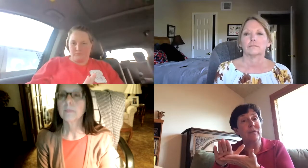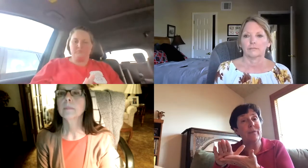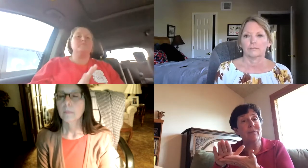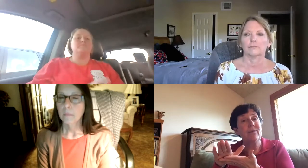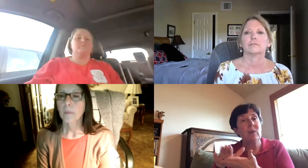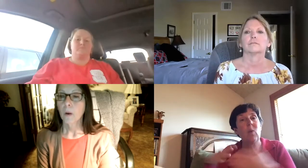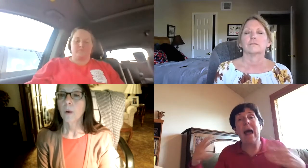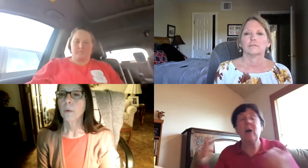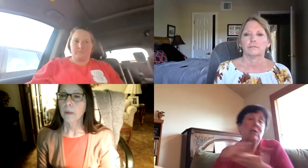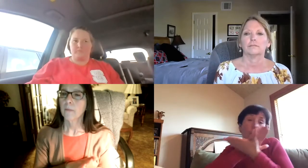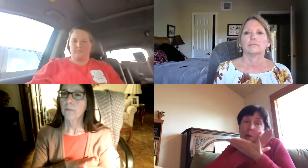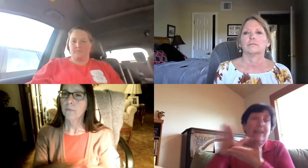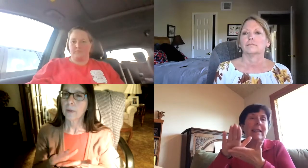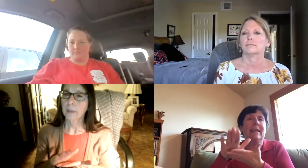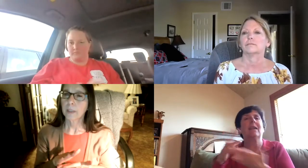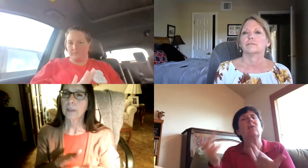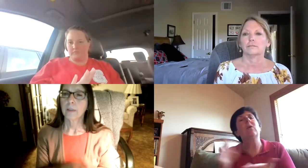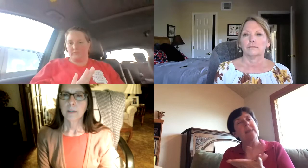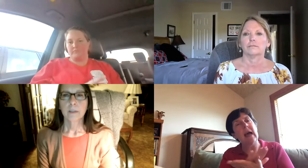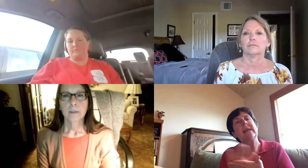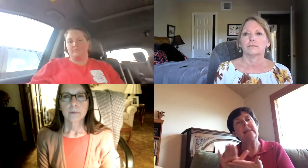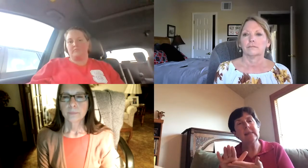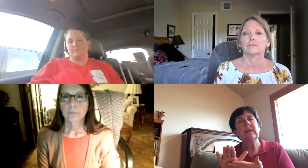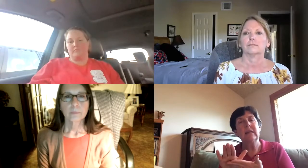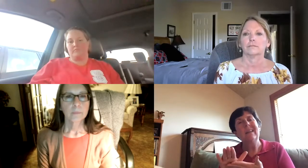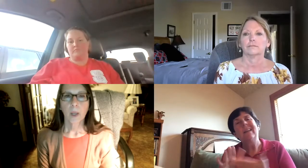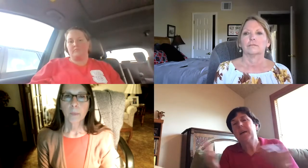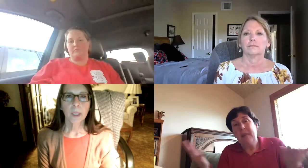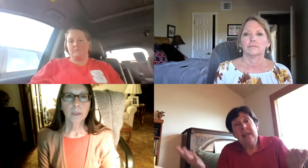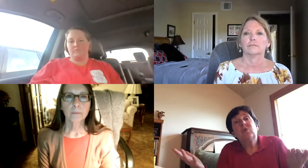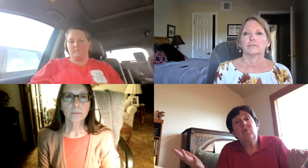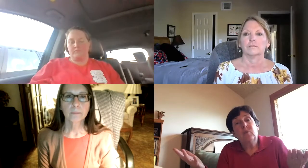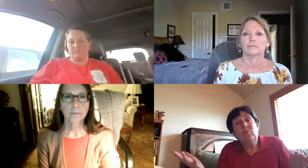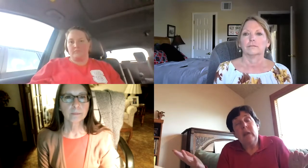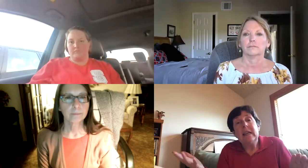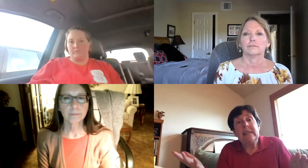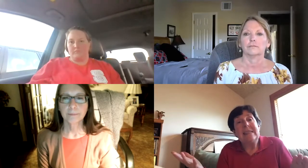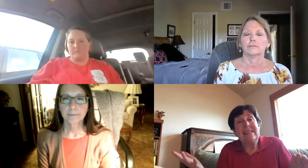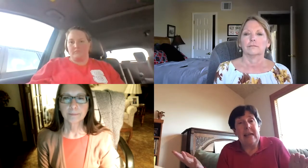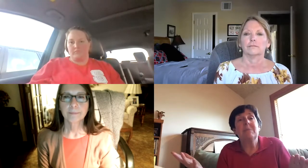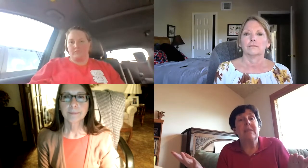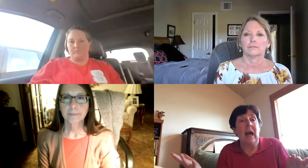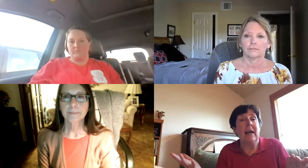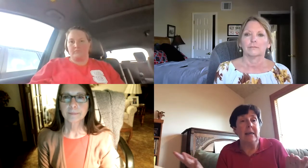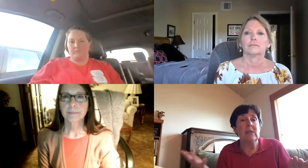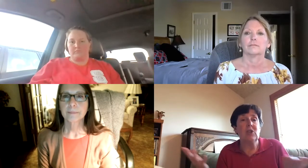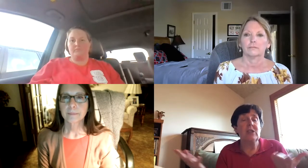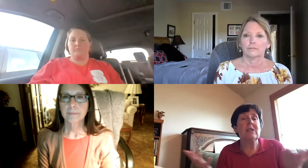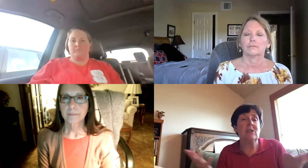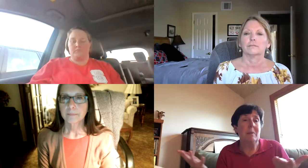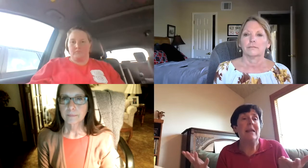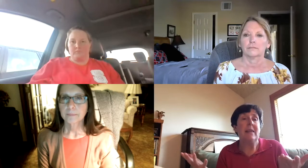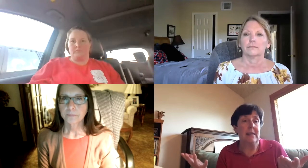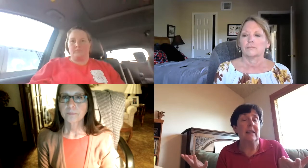faster. Wow, so clean. Oh, it's nice. But it's really, it's the same sign. It's just